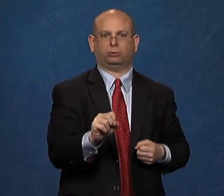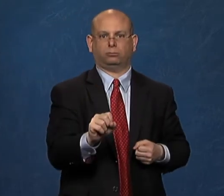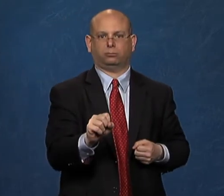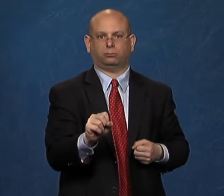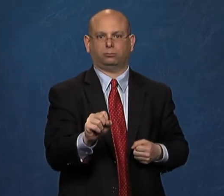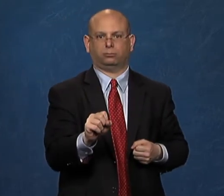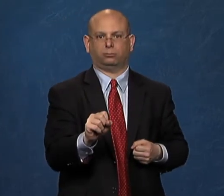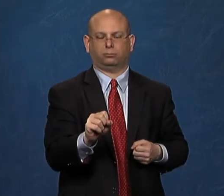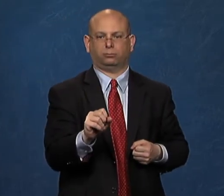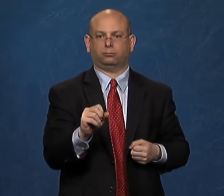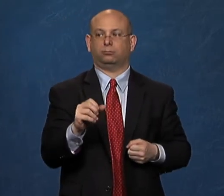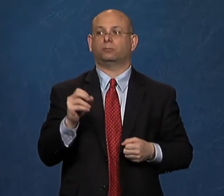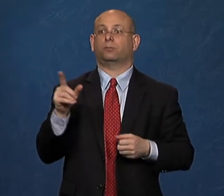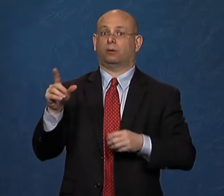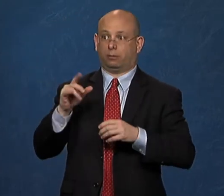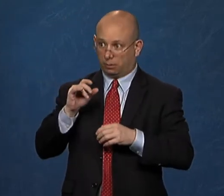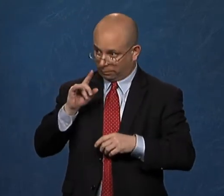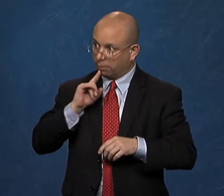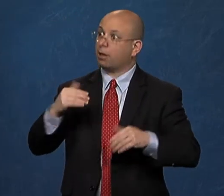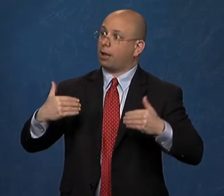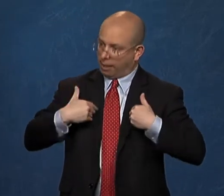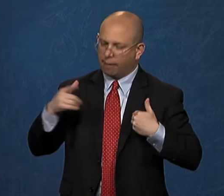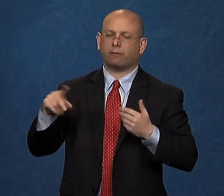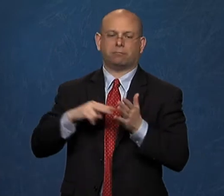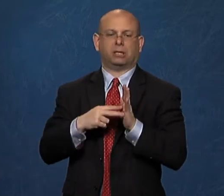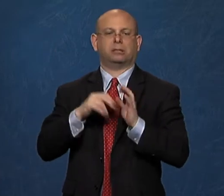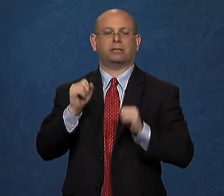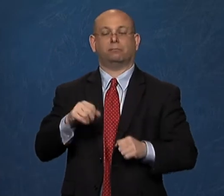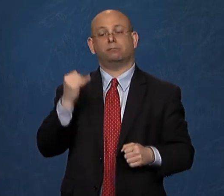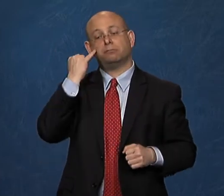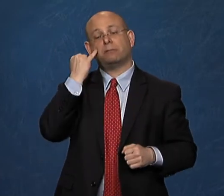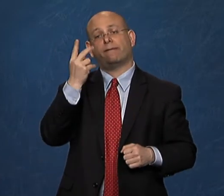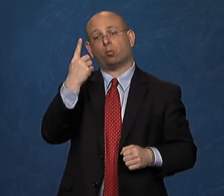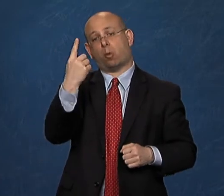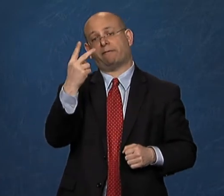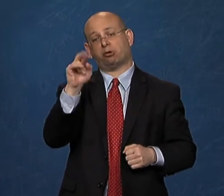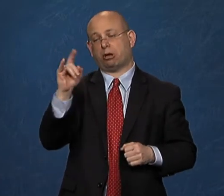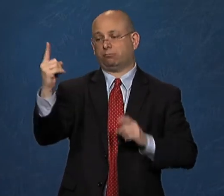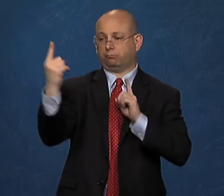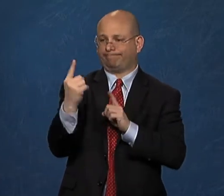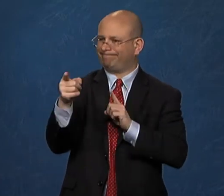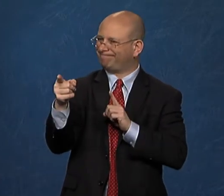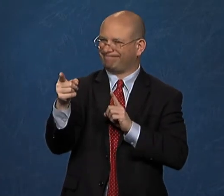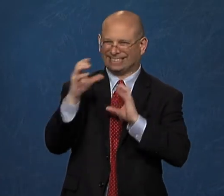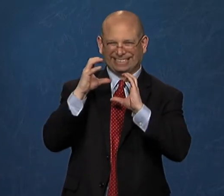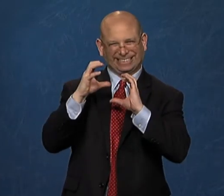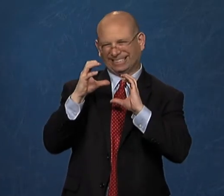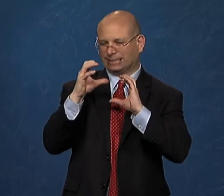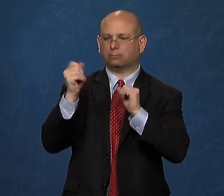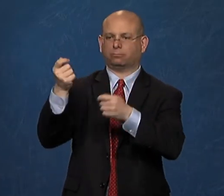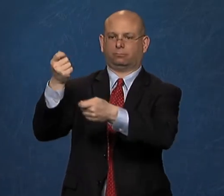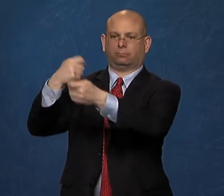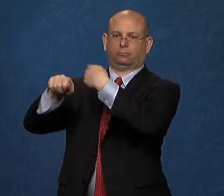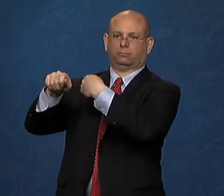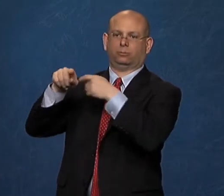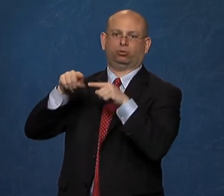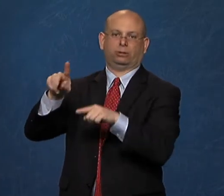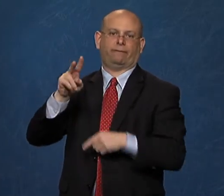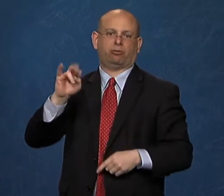various regions of the United States and the communications and signs accordingly. So if a VRI interpreter is attempting to